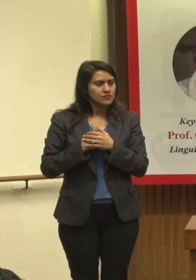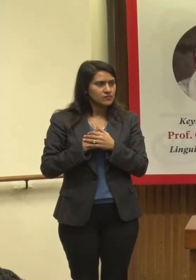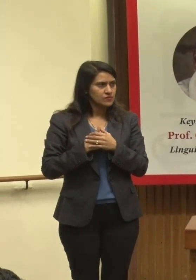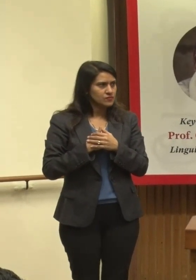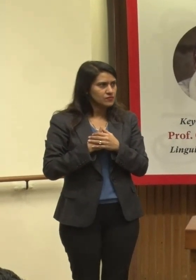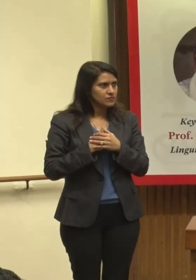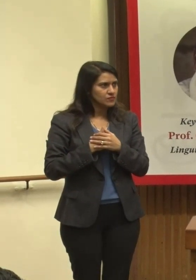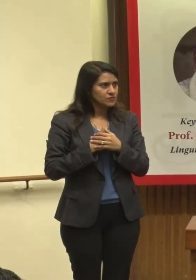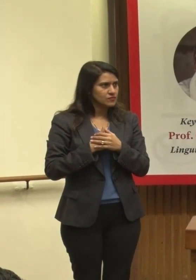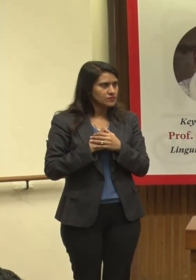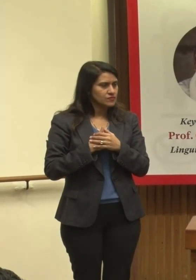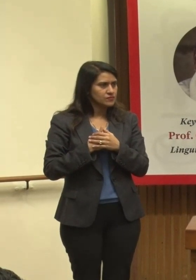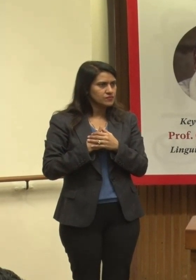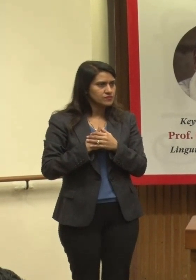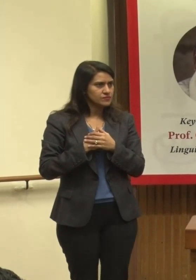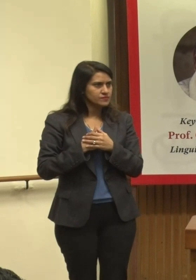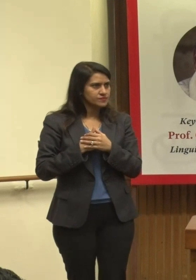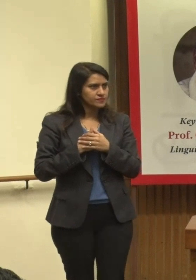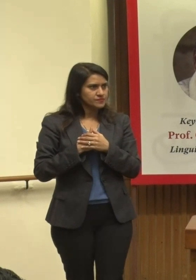what is